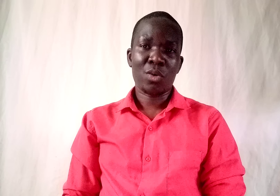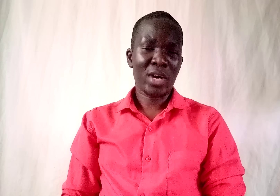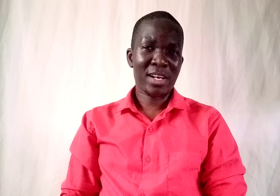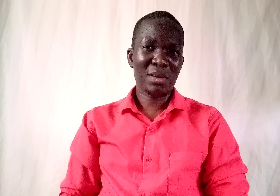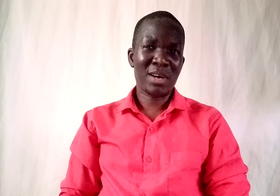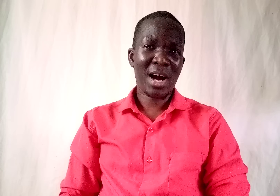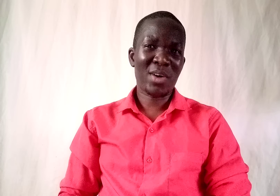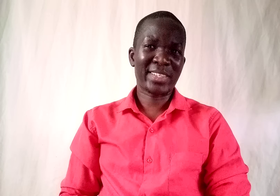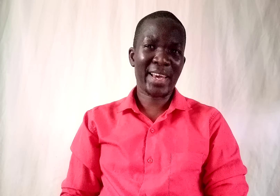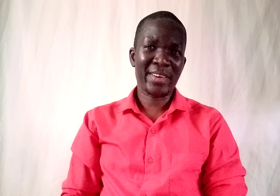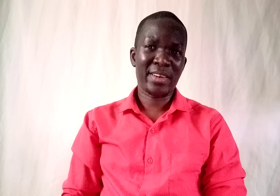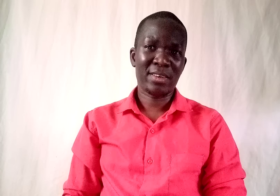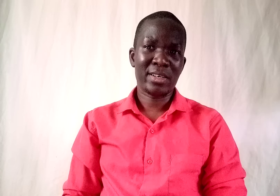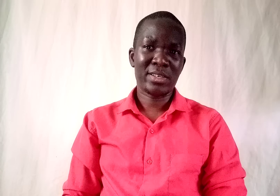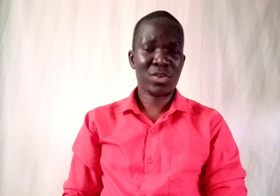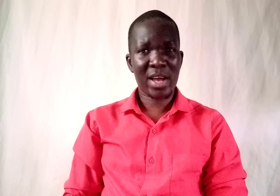can remember how I signed? Try?